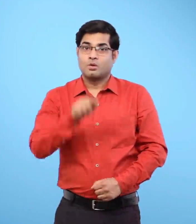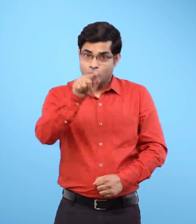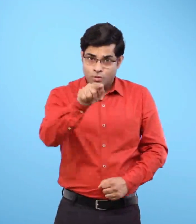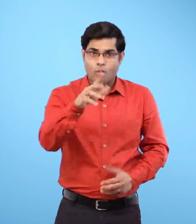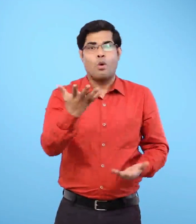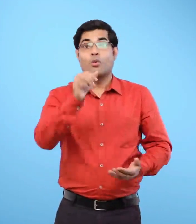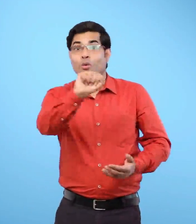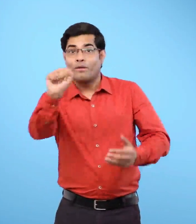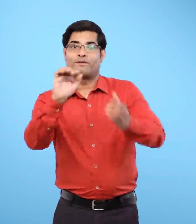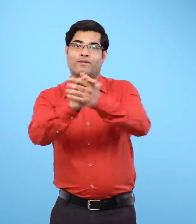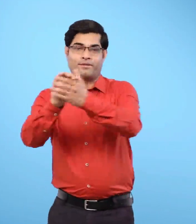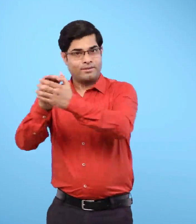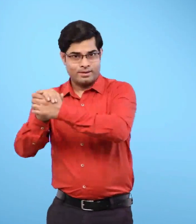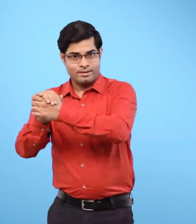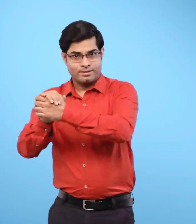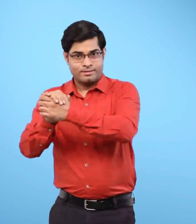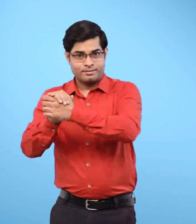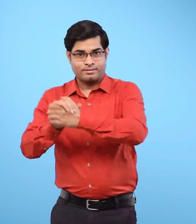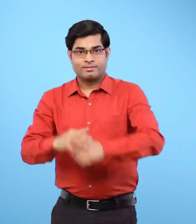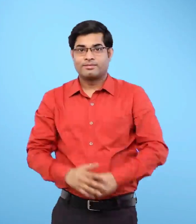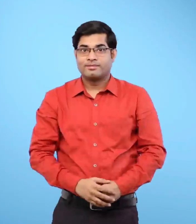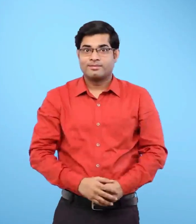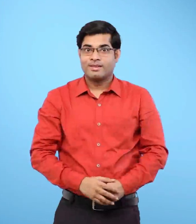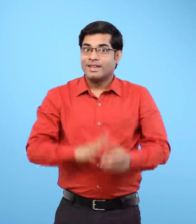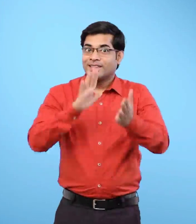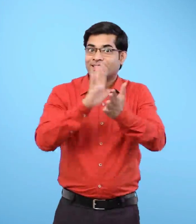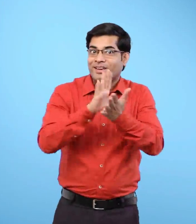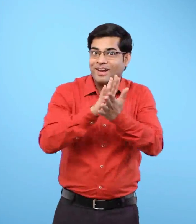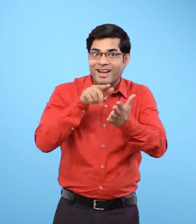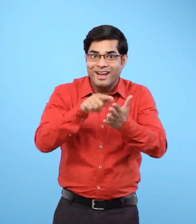Write the names of five festivals that you or your friends celebrate.